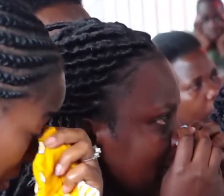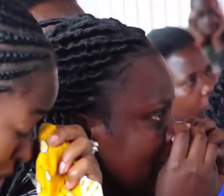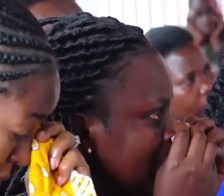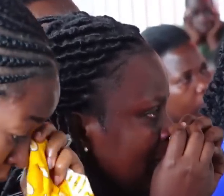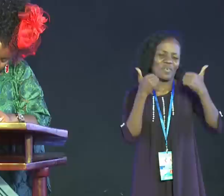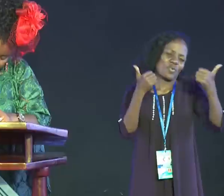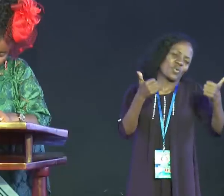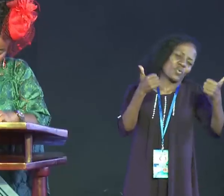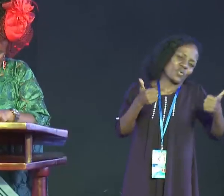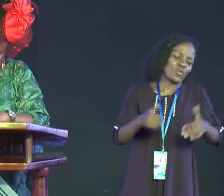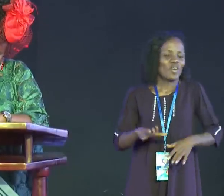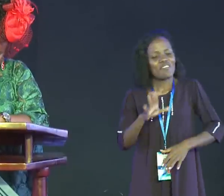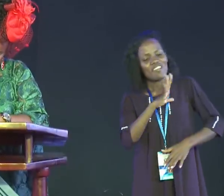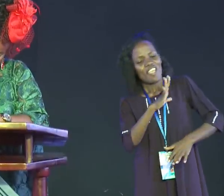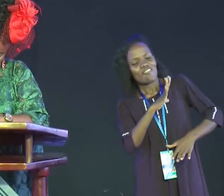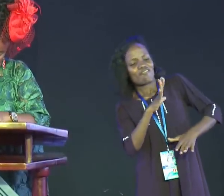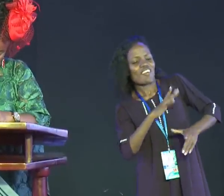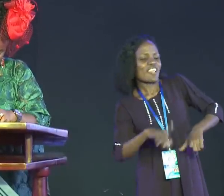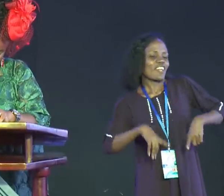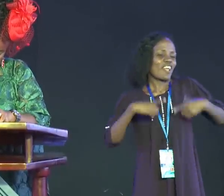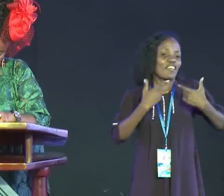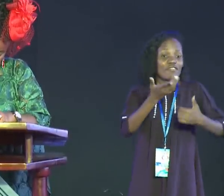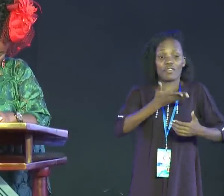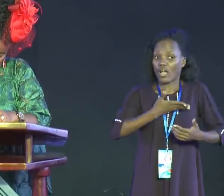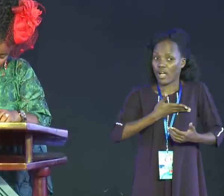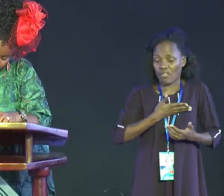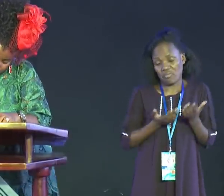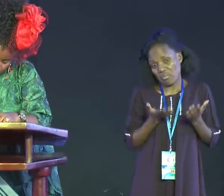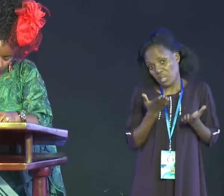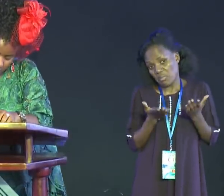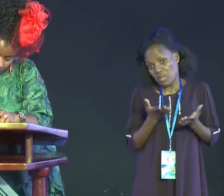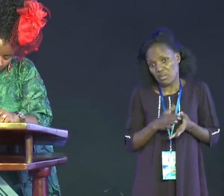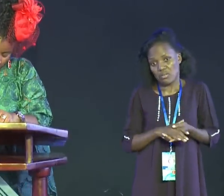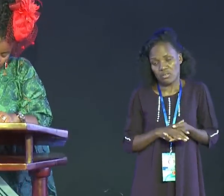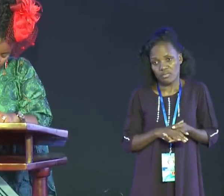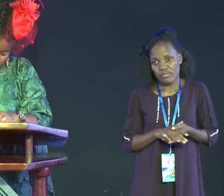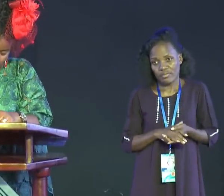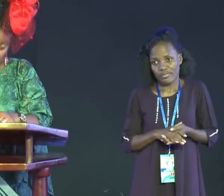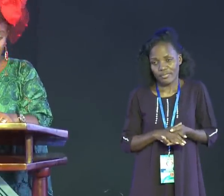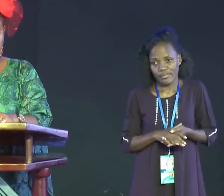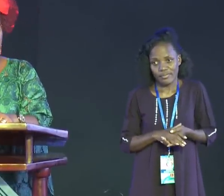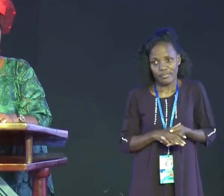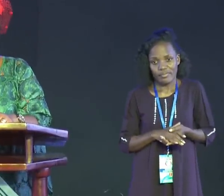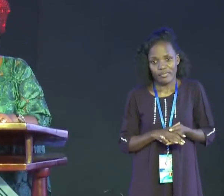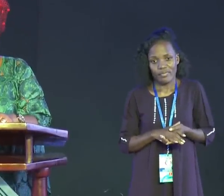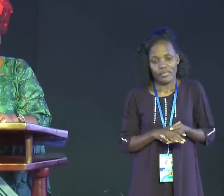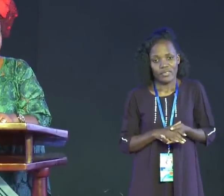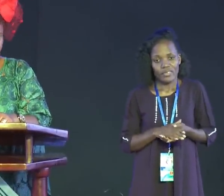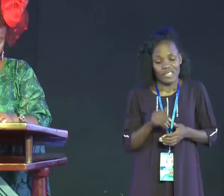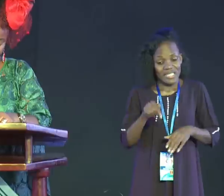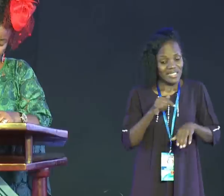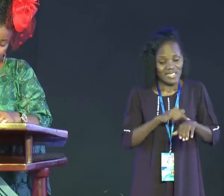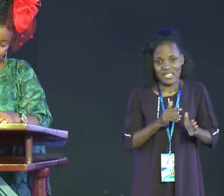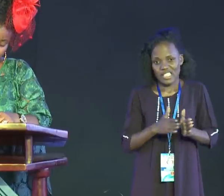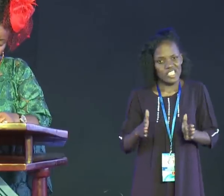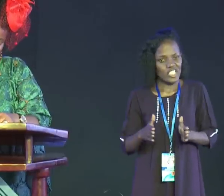fine, if your time passed and then you're in a vineyard, session